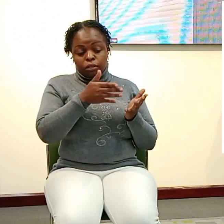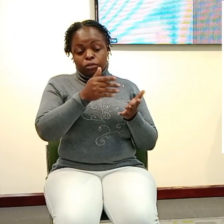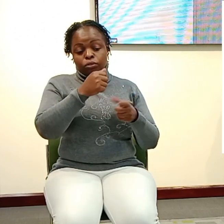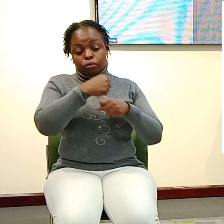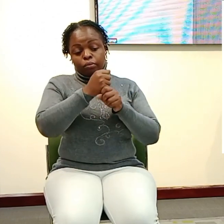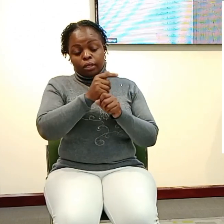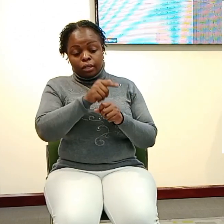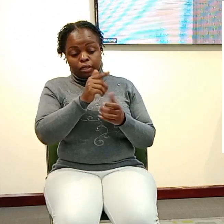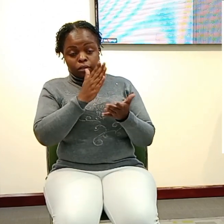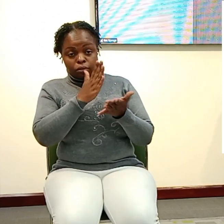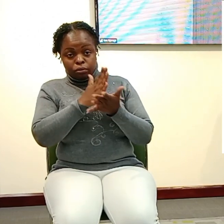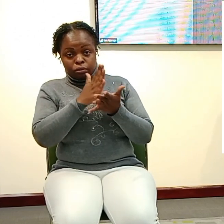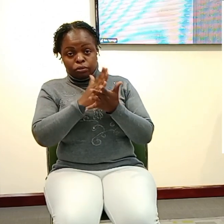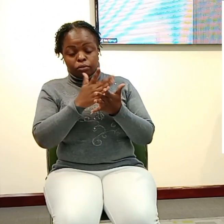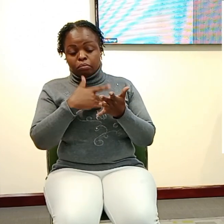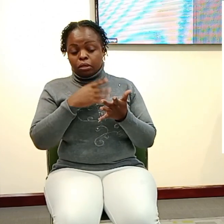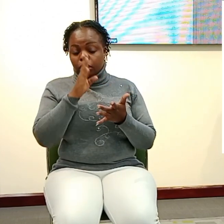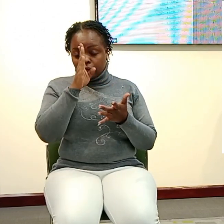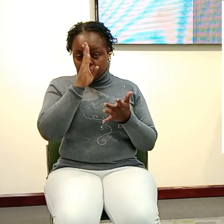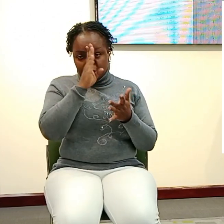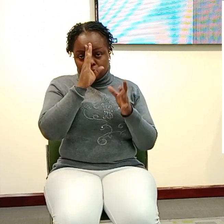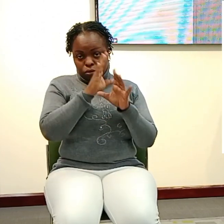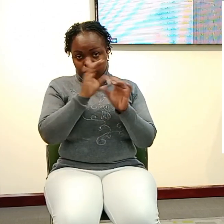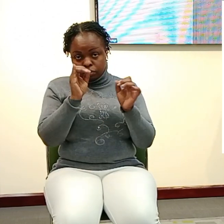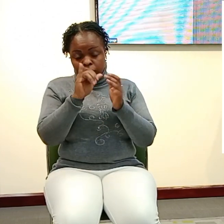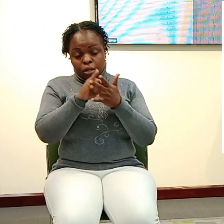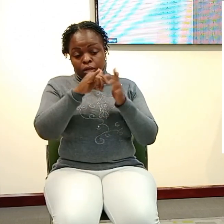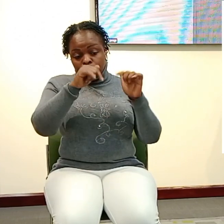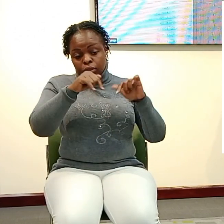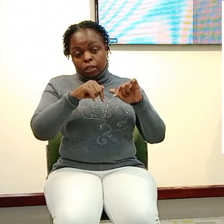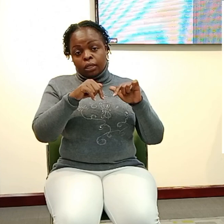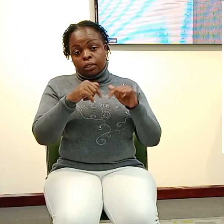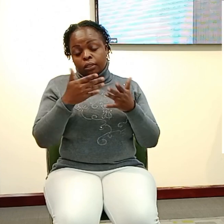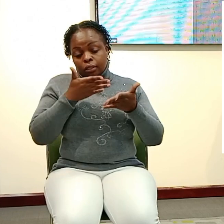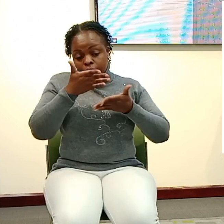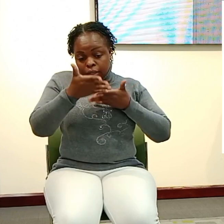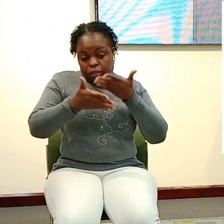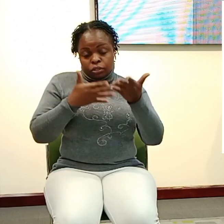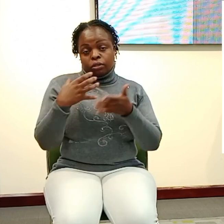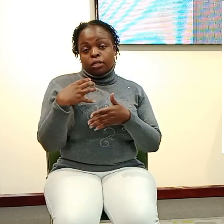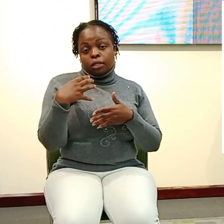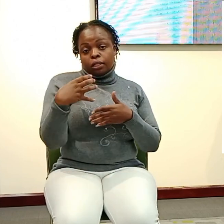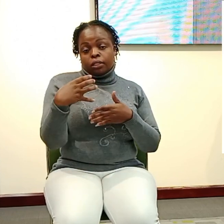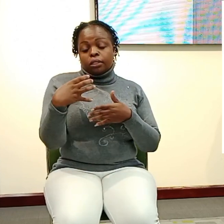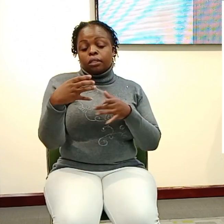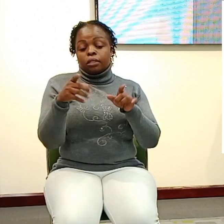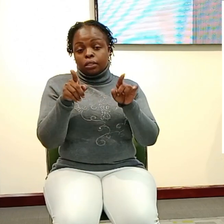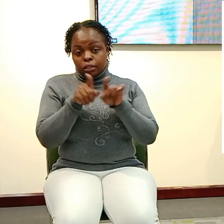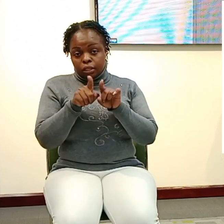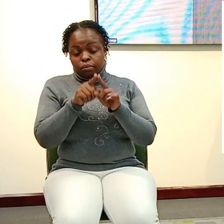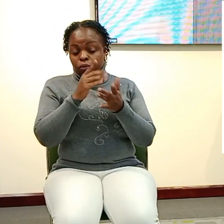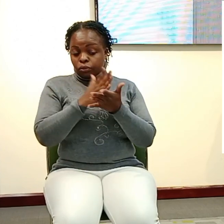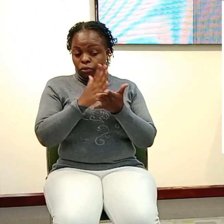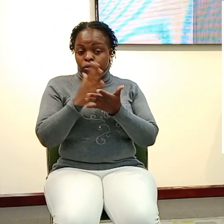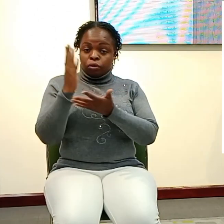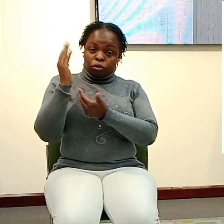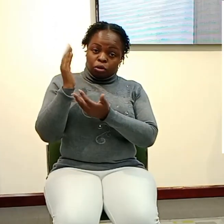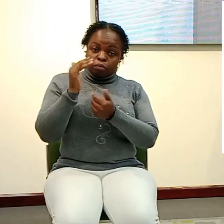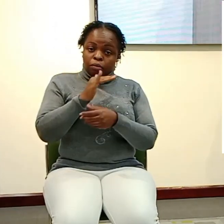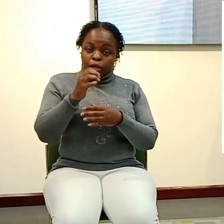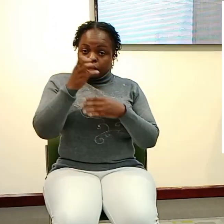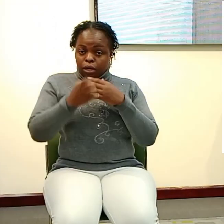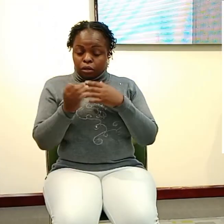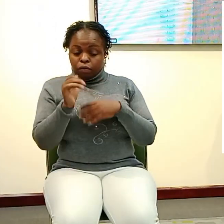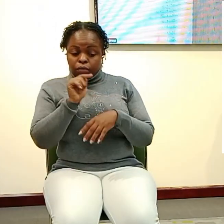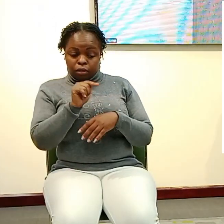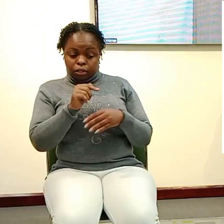reality. I have no doubt that today's discussions will be rich and productive, and I sincerely hope that by the end of